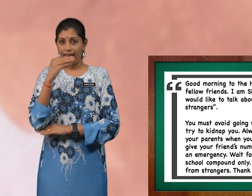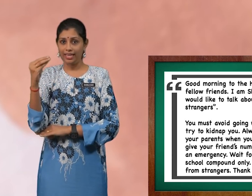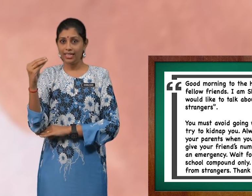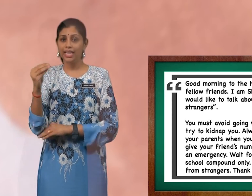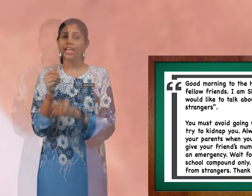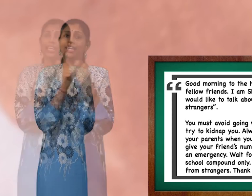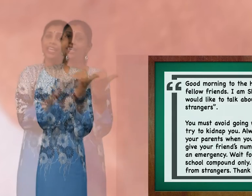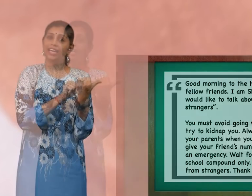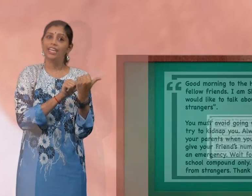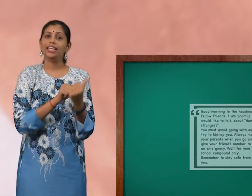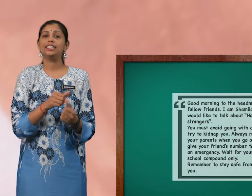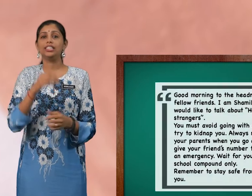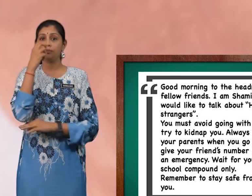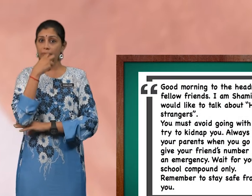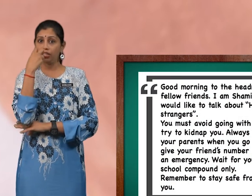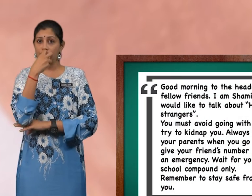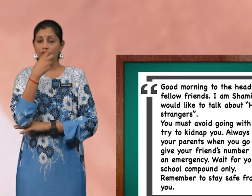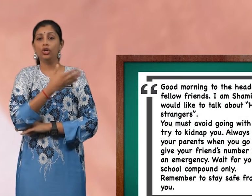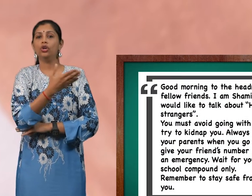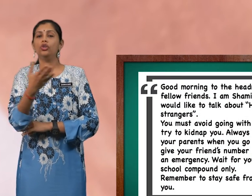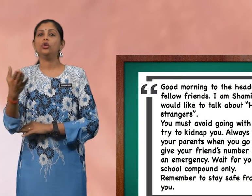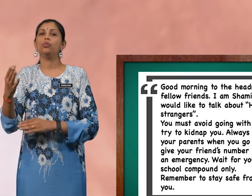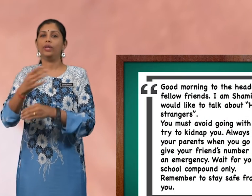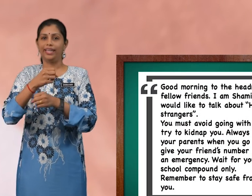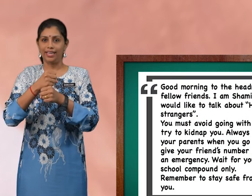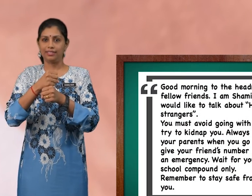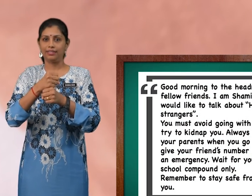And here is the speech you will get.